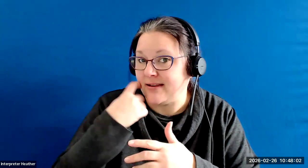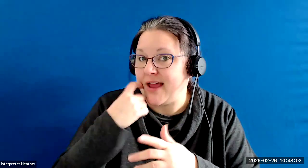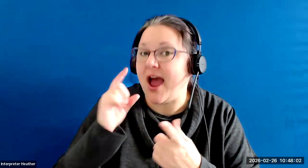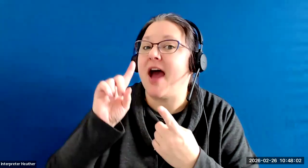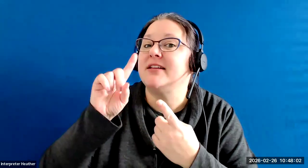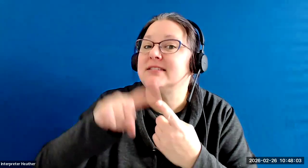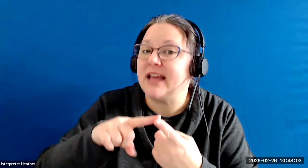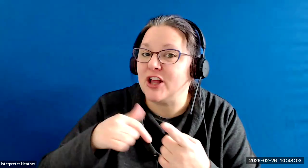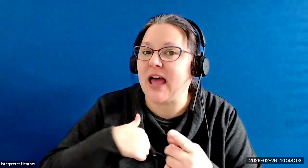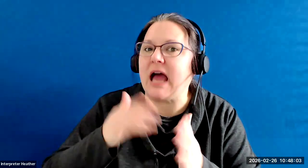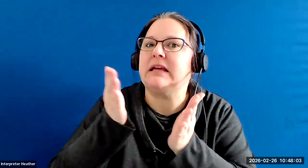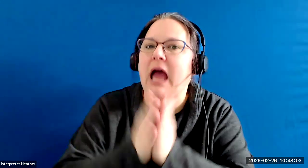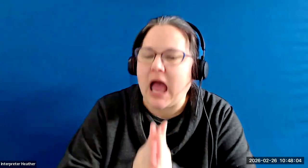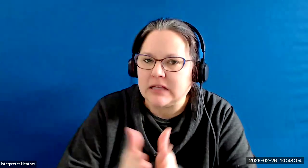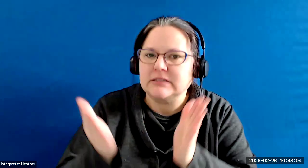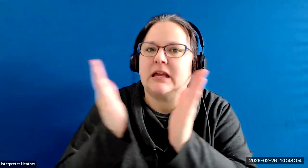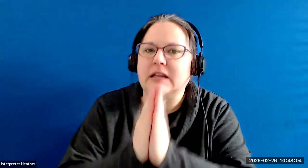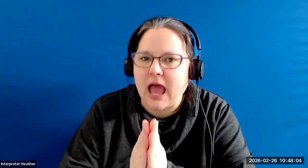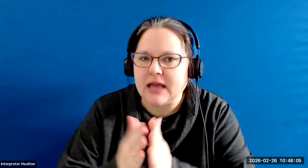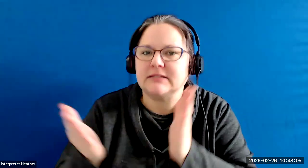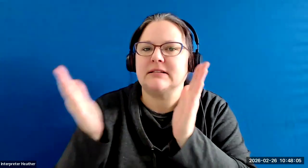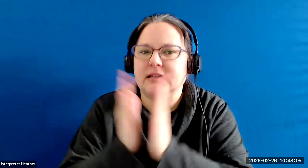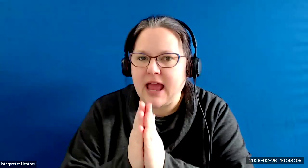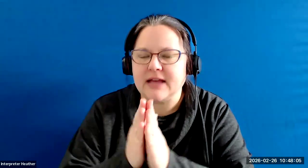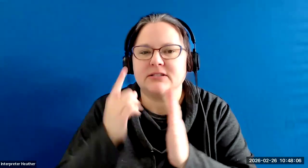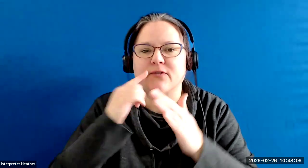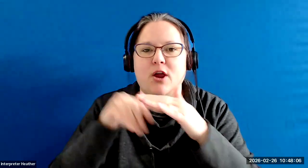started repeatedly asking about access.